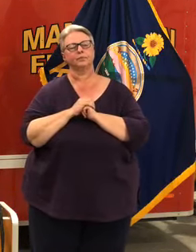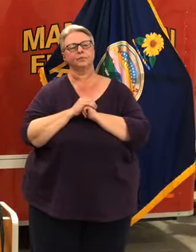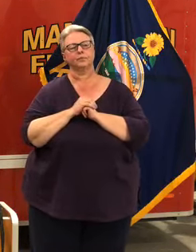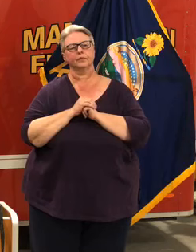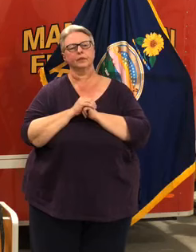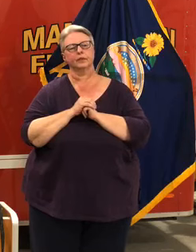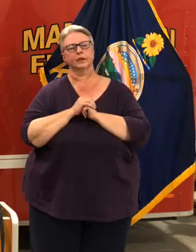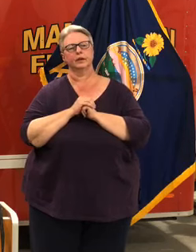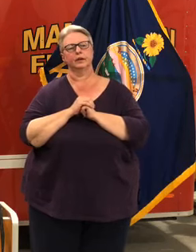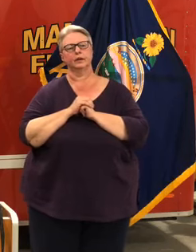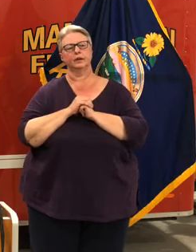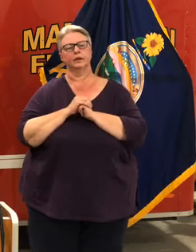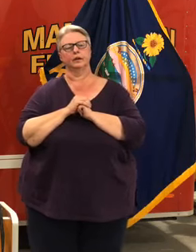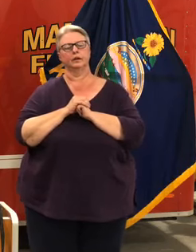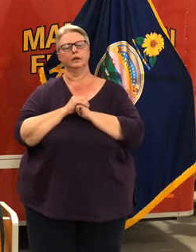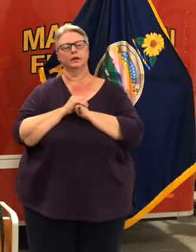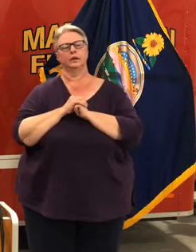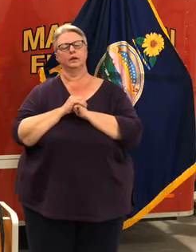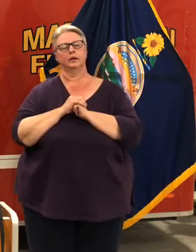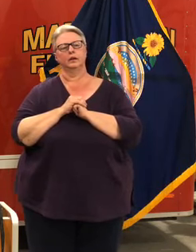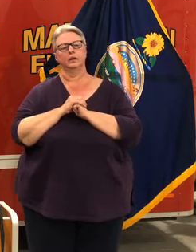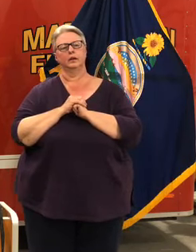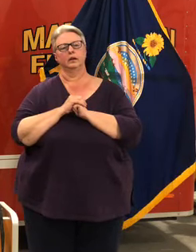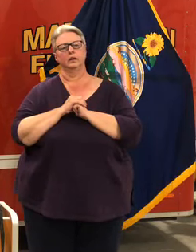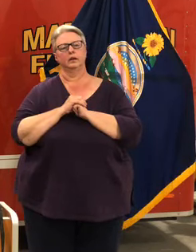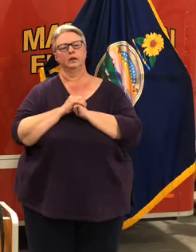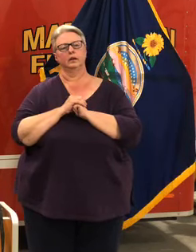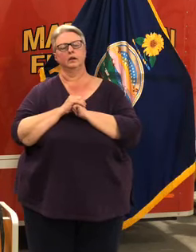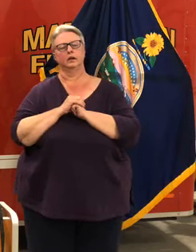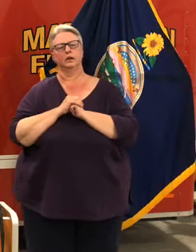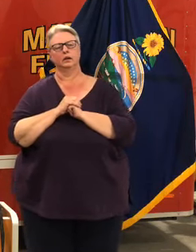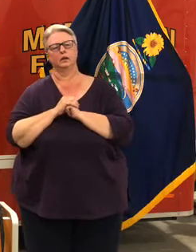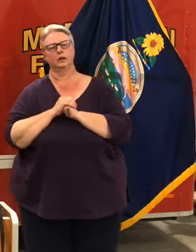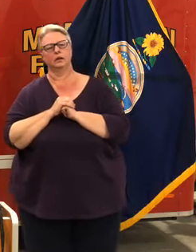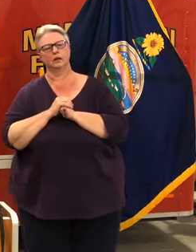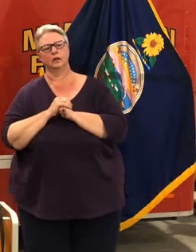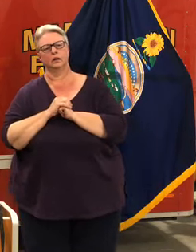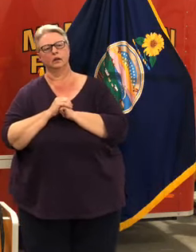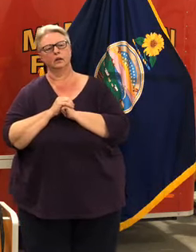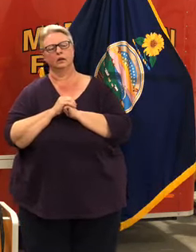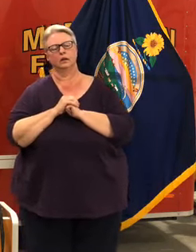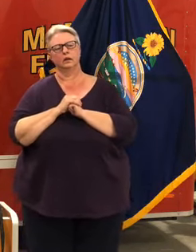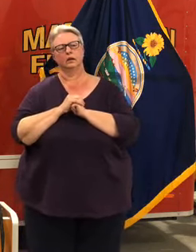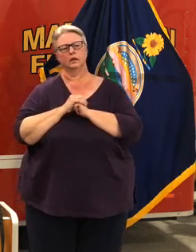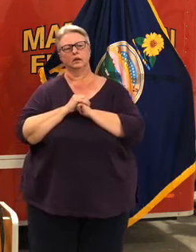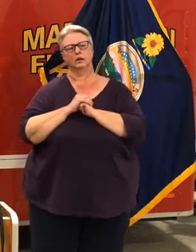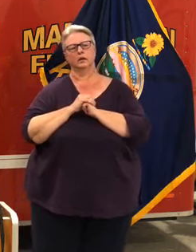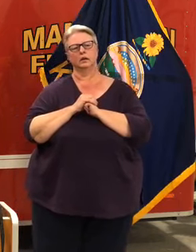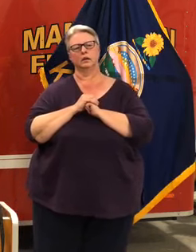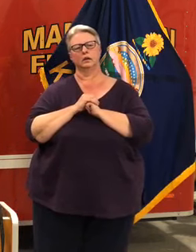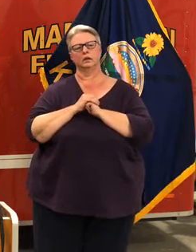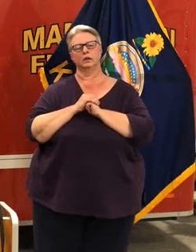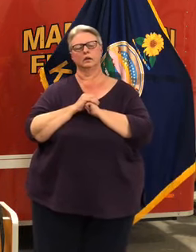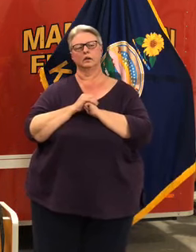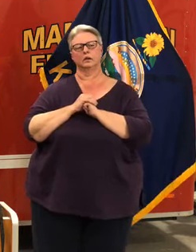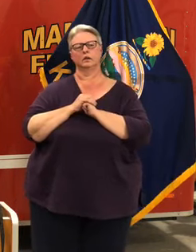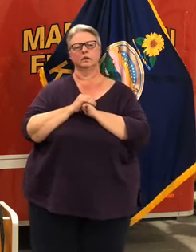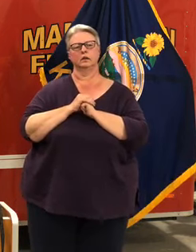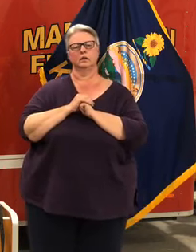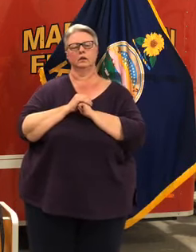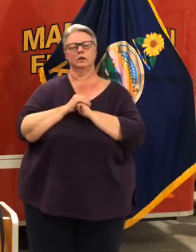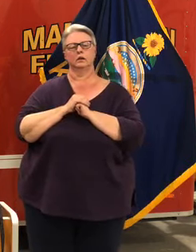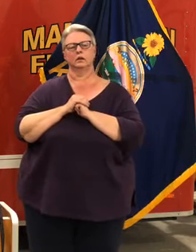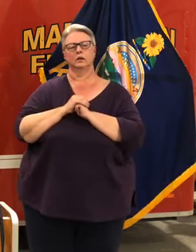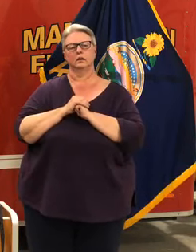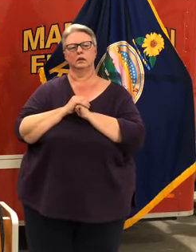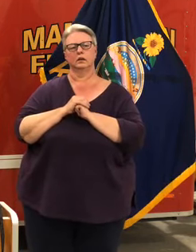contact tracing and community spread at this point. Is there any indication that either of the last two is a